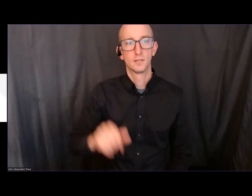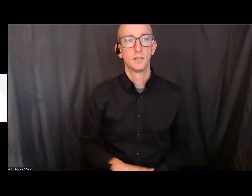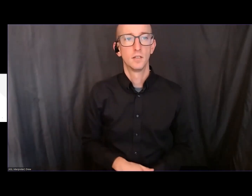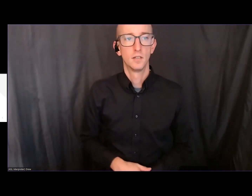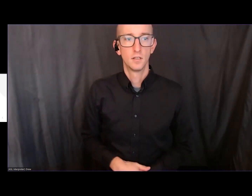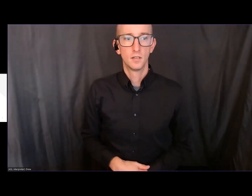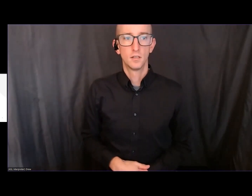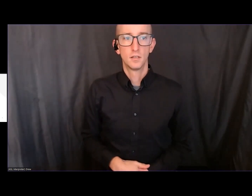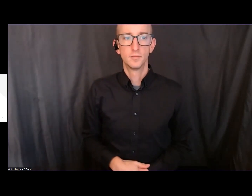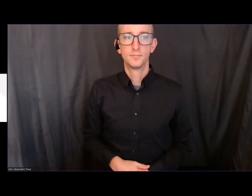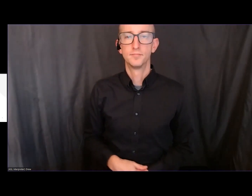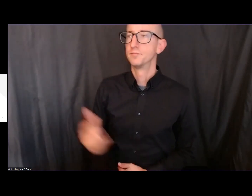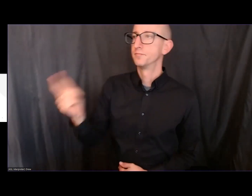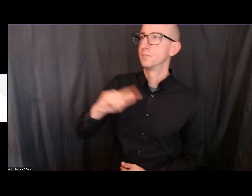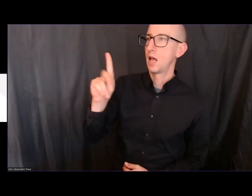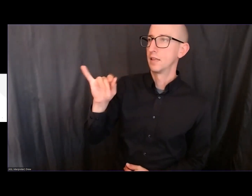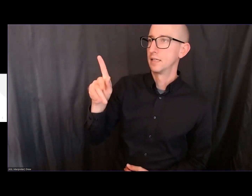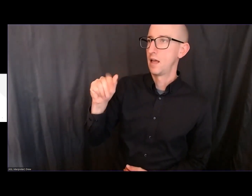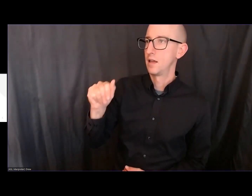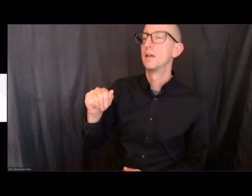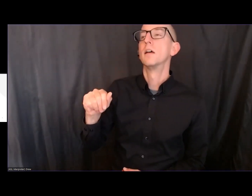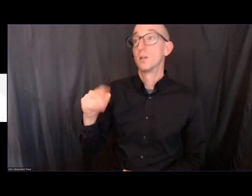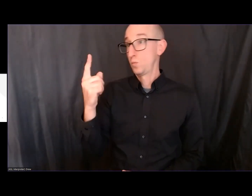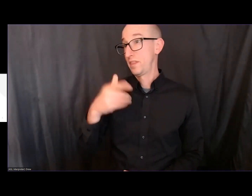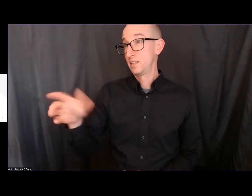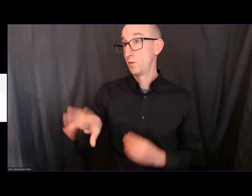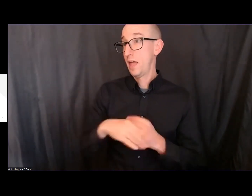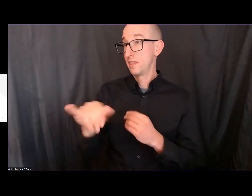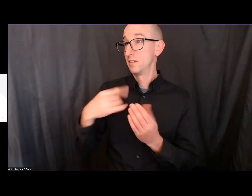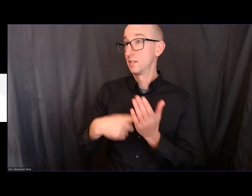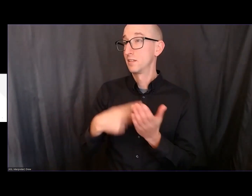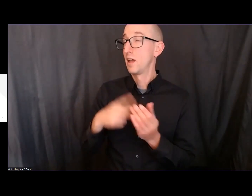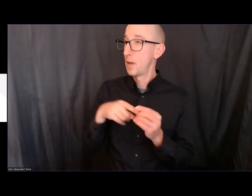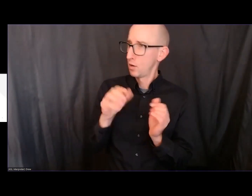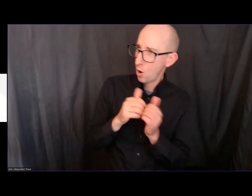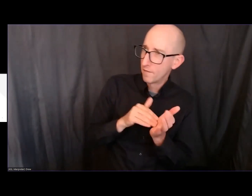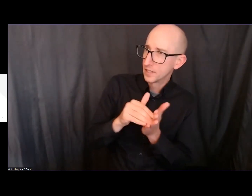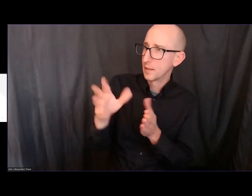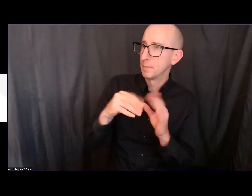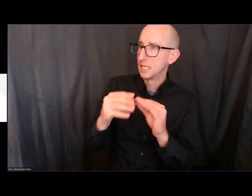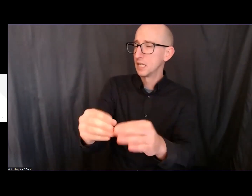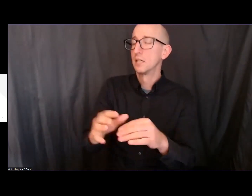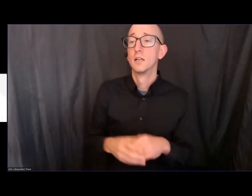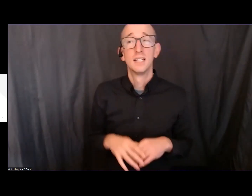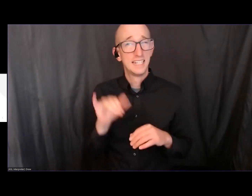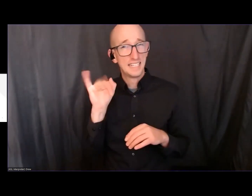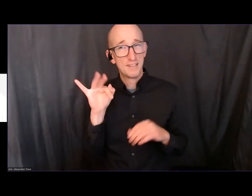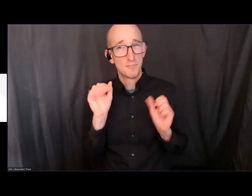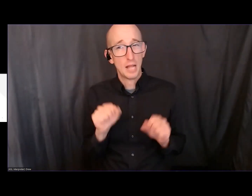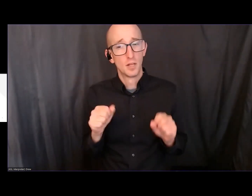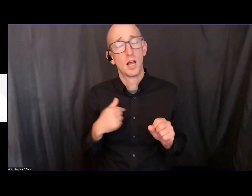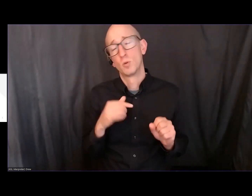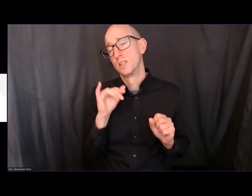Yeah, and the only thing I would add to the discussion about the frequency of the meetings is, if possible, would love